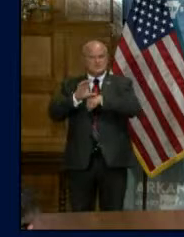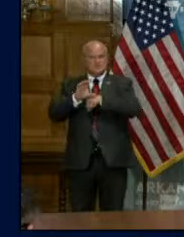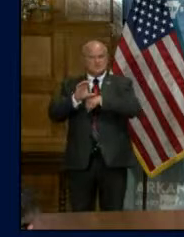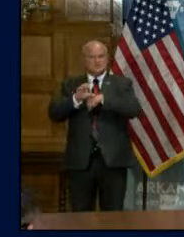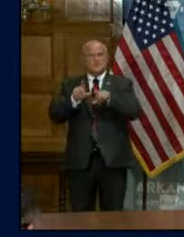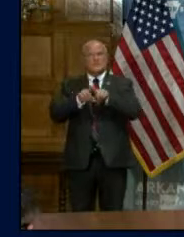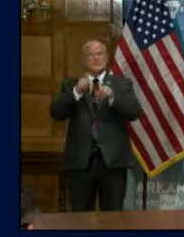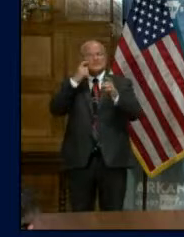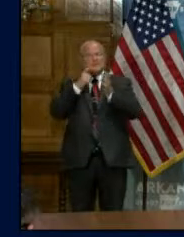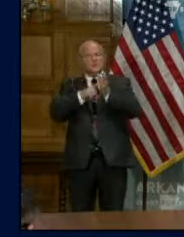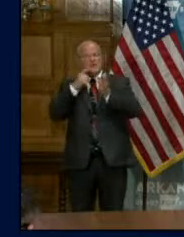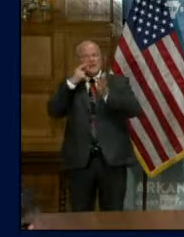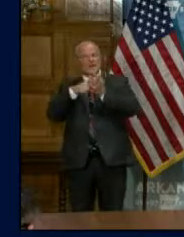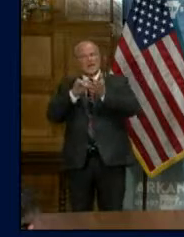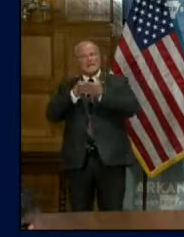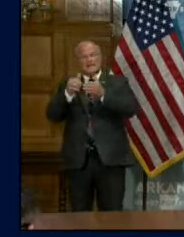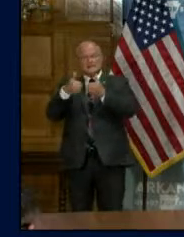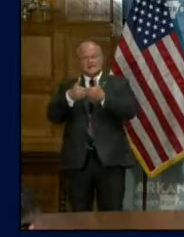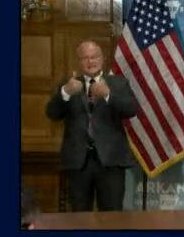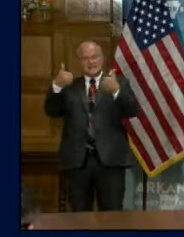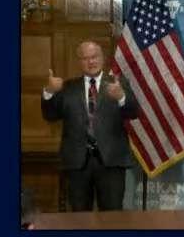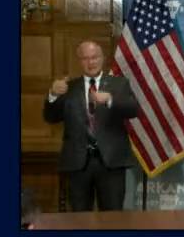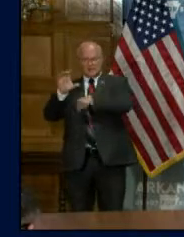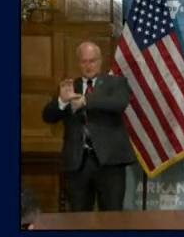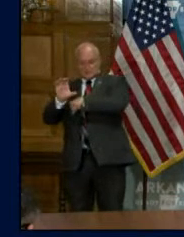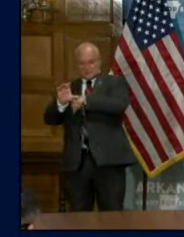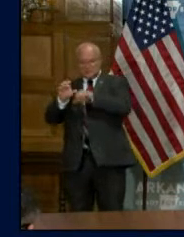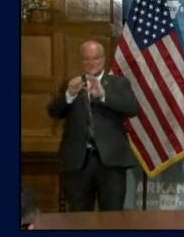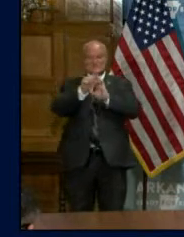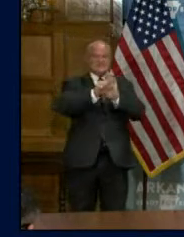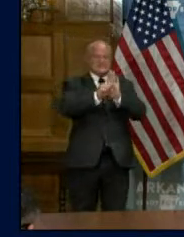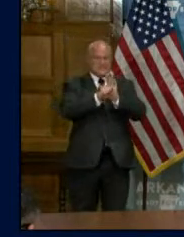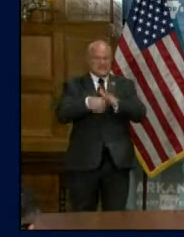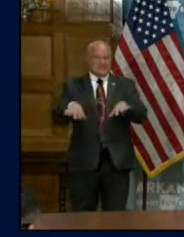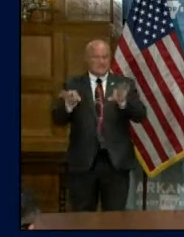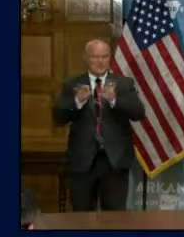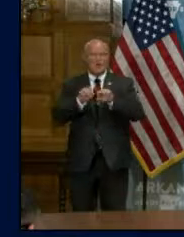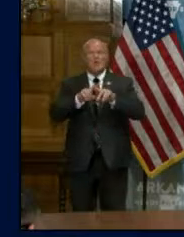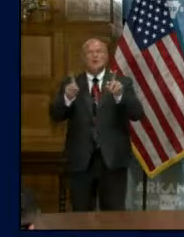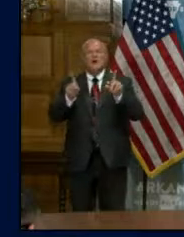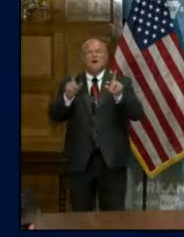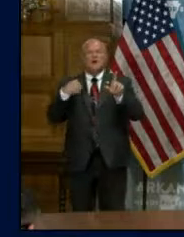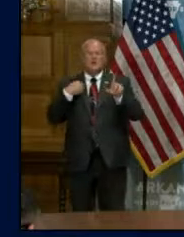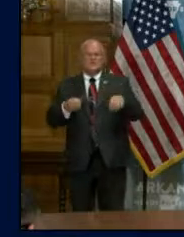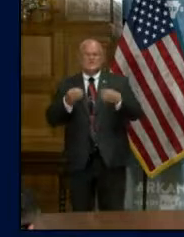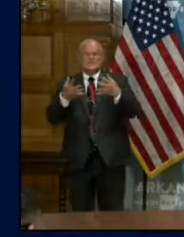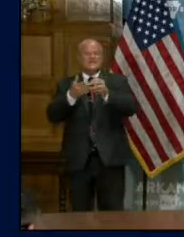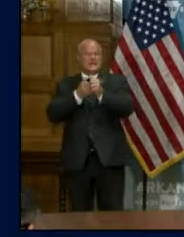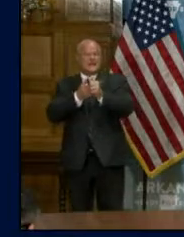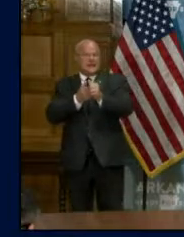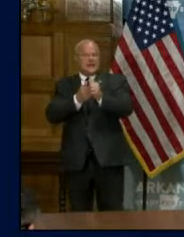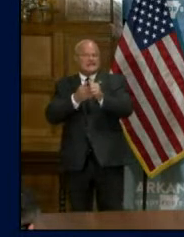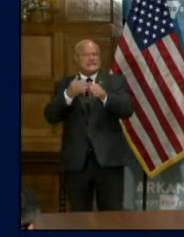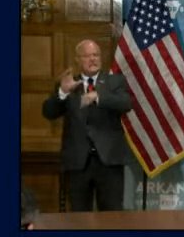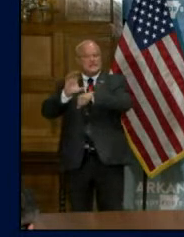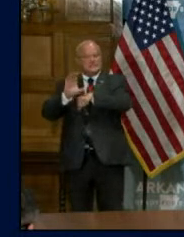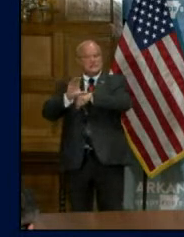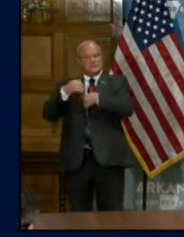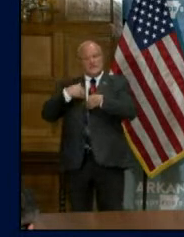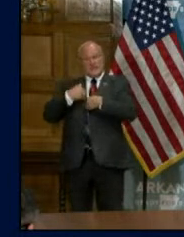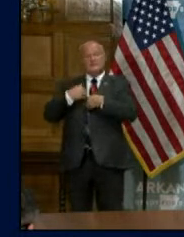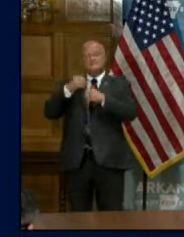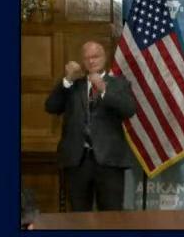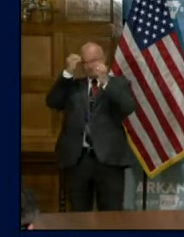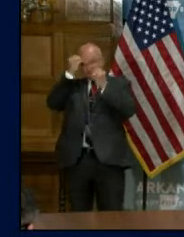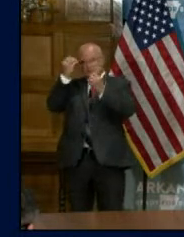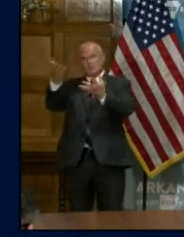is recognizes that separation of church and state. But we provide that guidance, and by and large, churches have